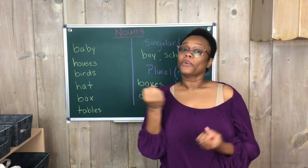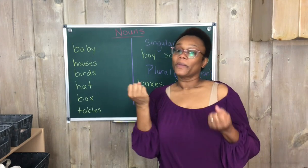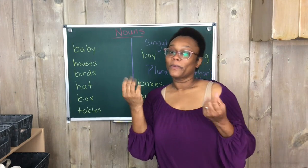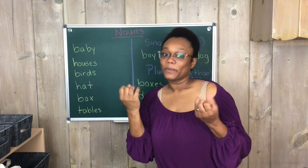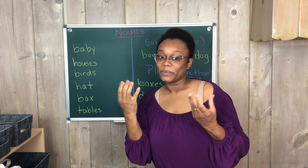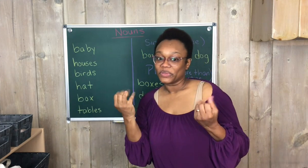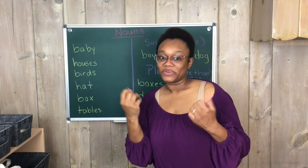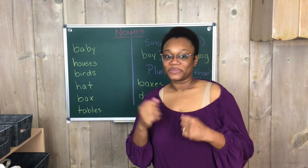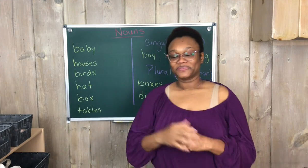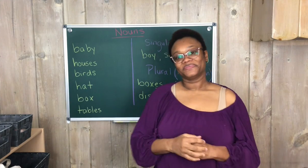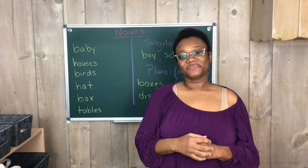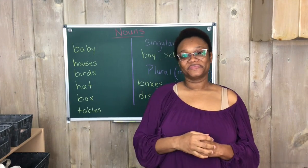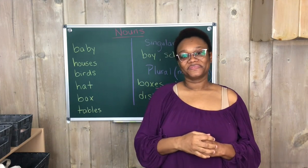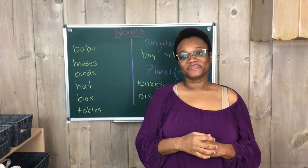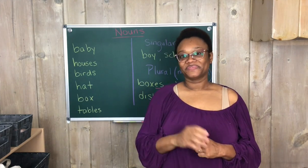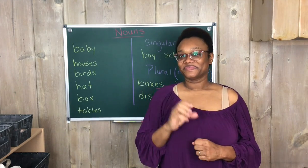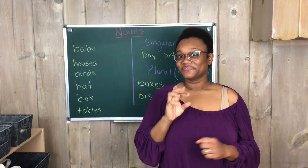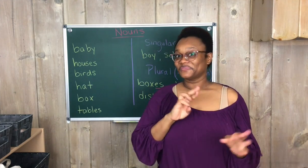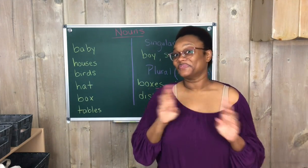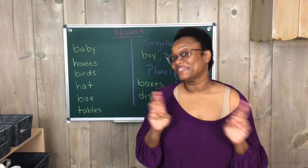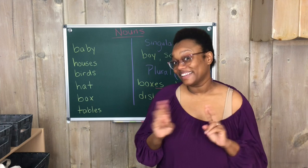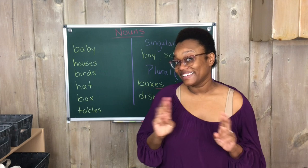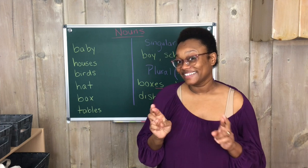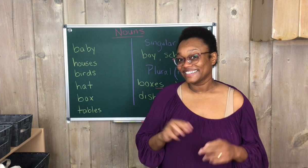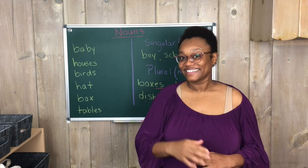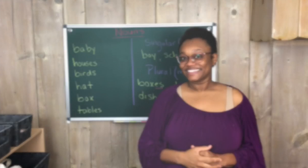is singular or plural in the sentence. Are you ready?